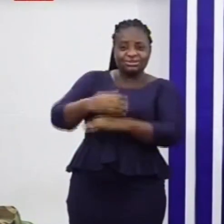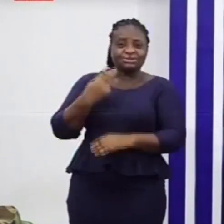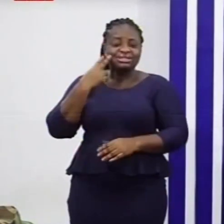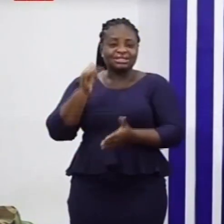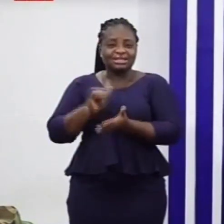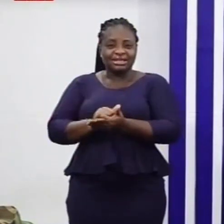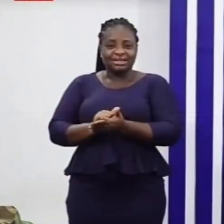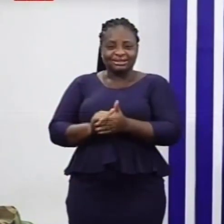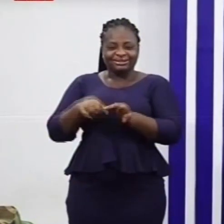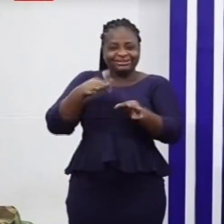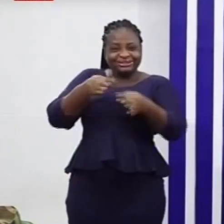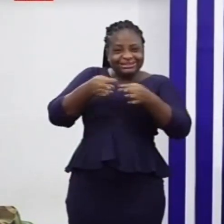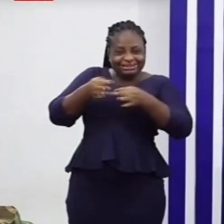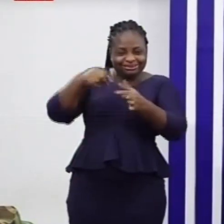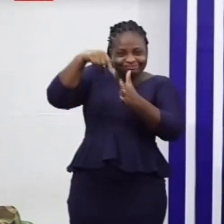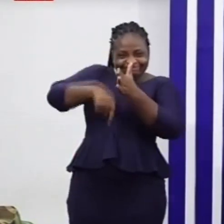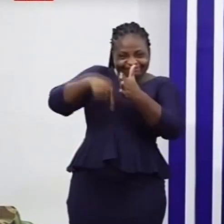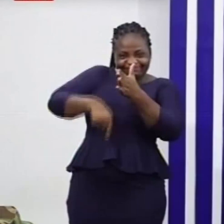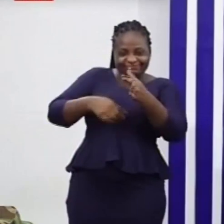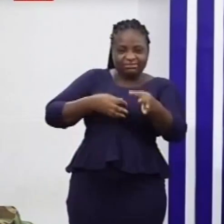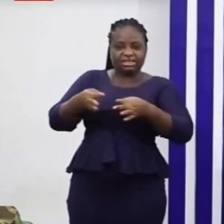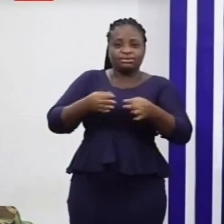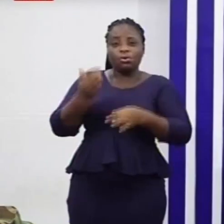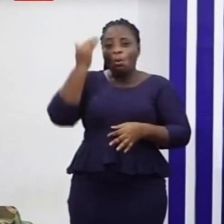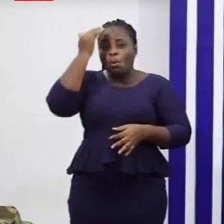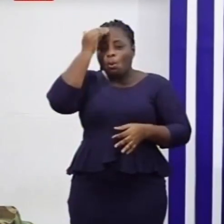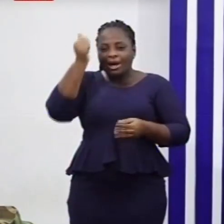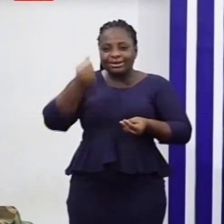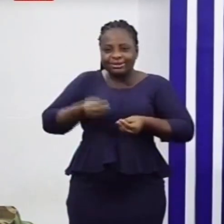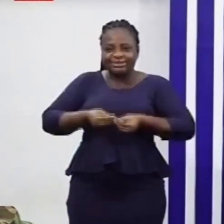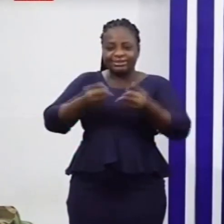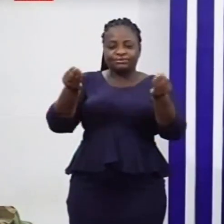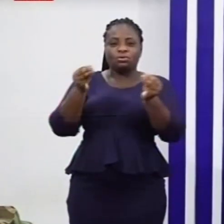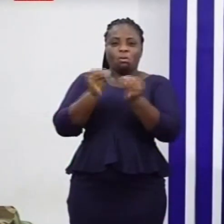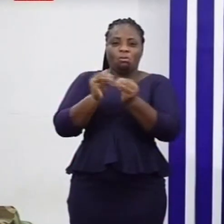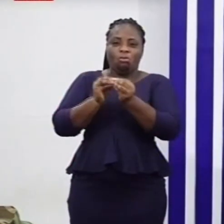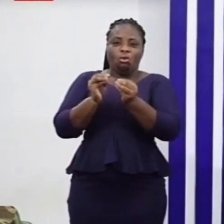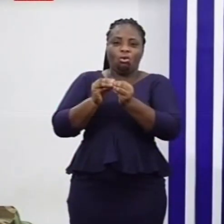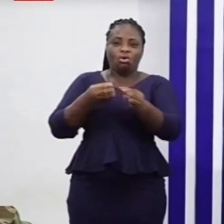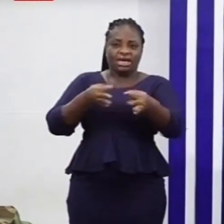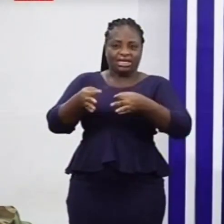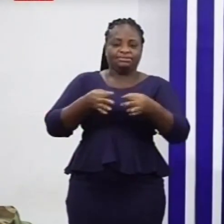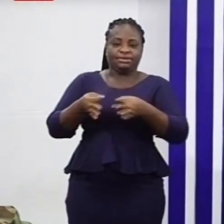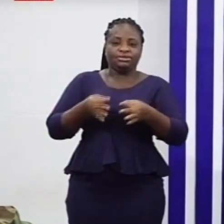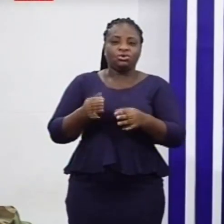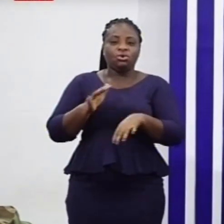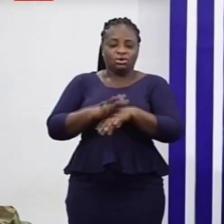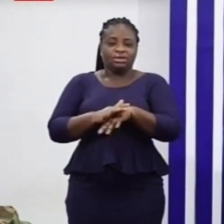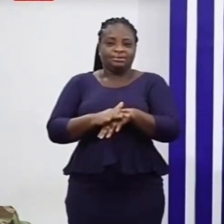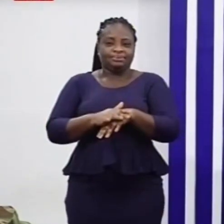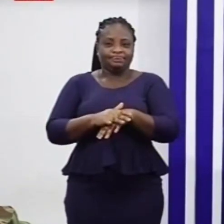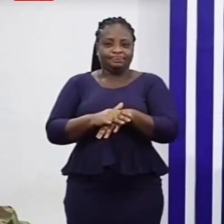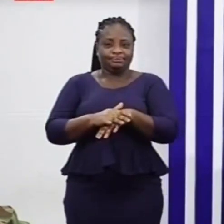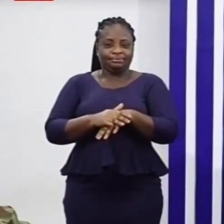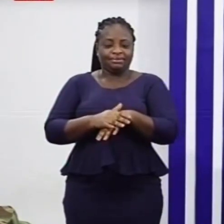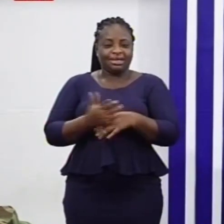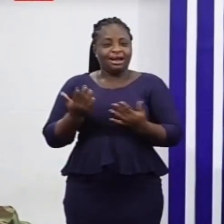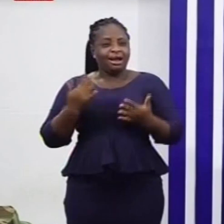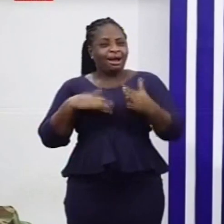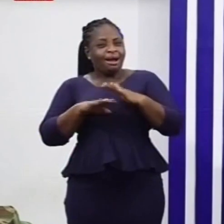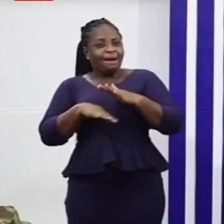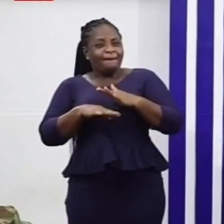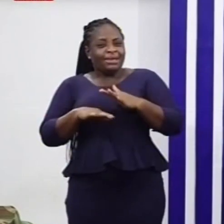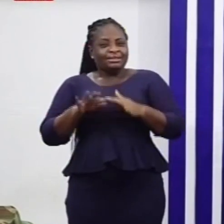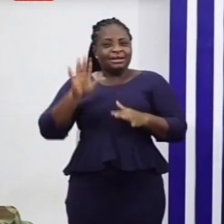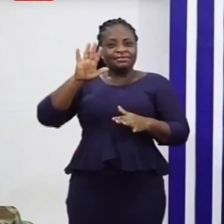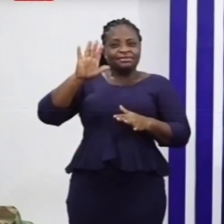a deeper detail and would explain why we are providing some more details in that regard. It's been about 55